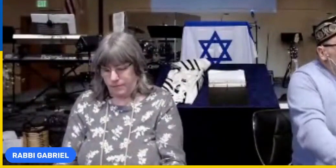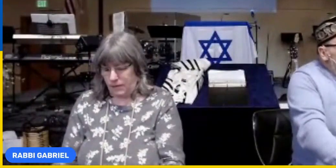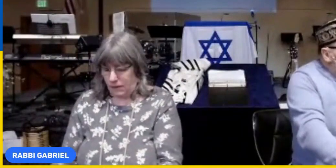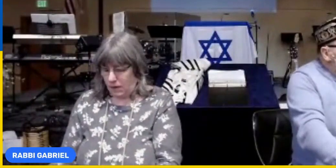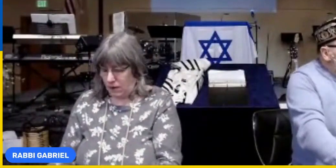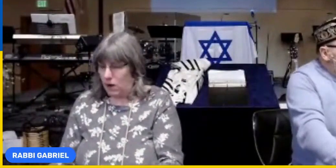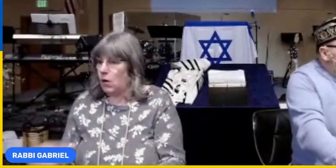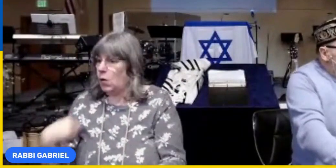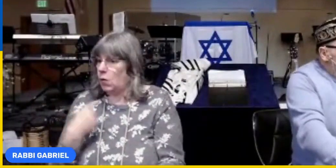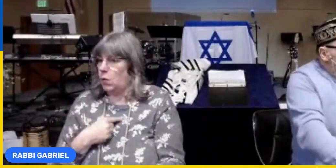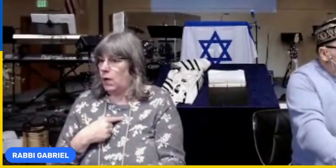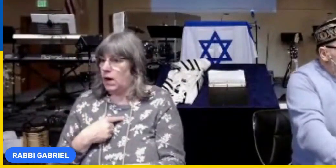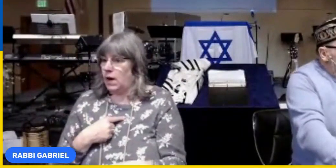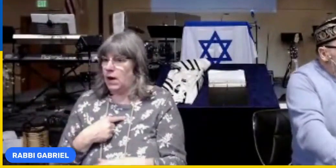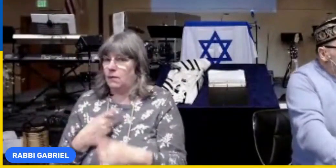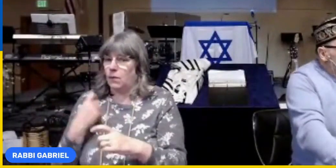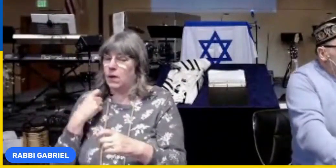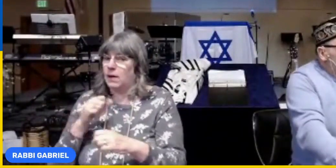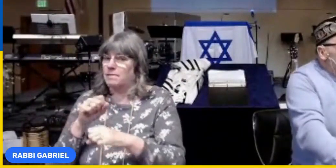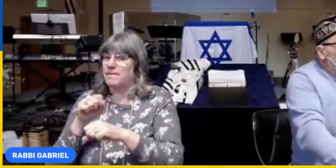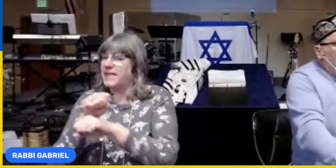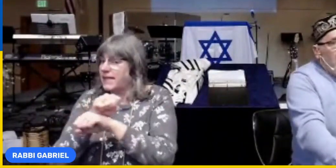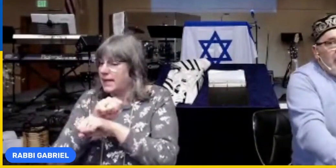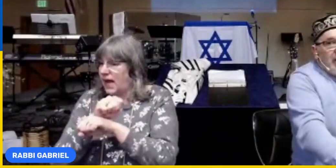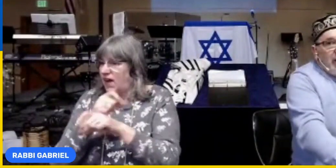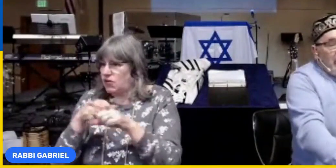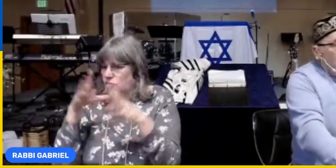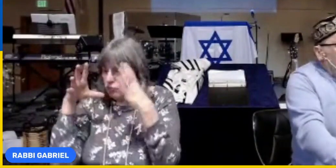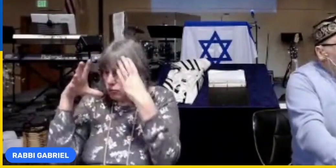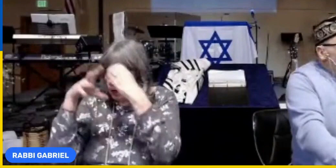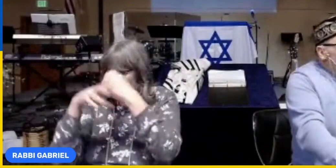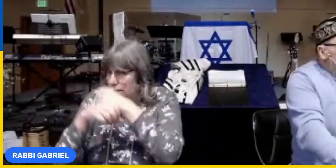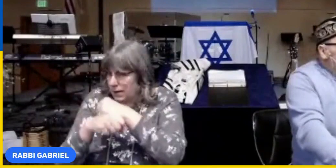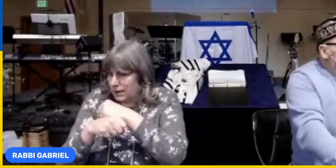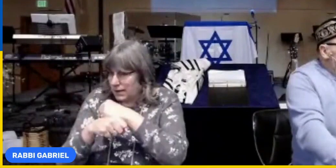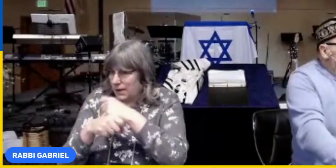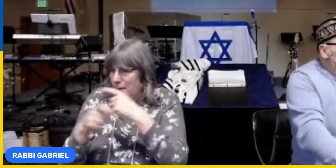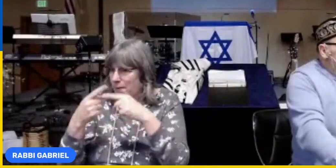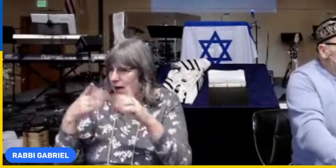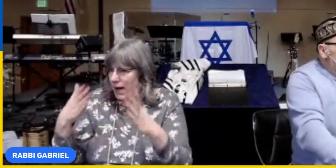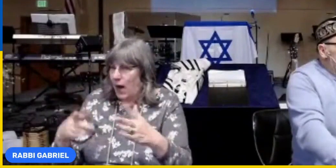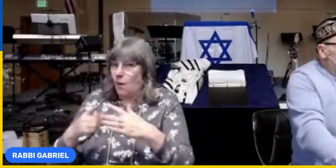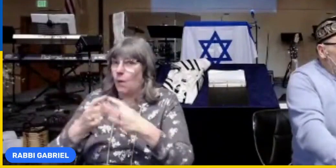the plays this week too. The darkness,